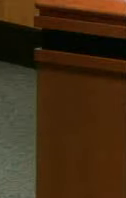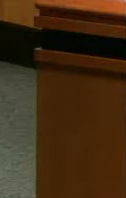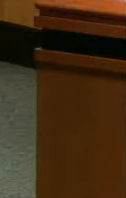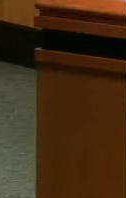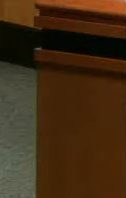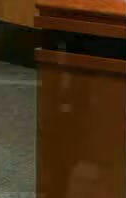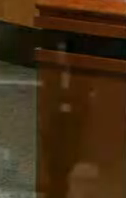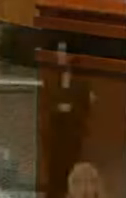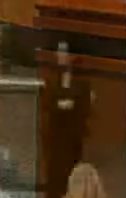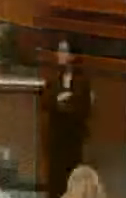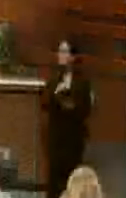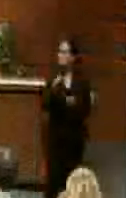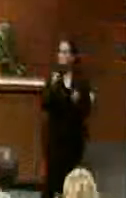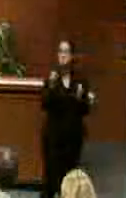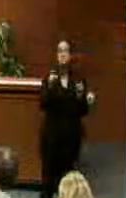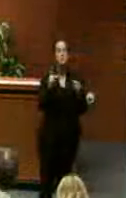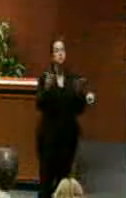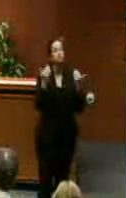Okay, we're going to get started now, please.